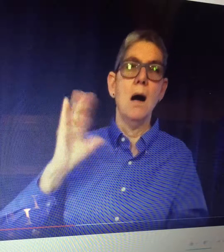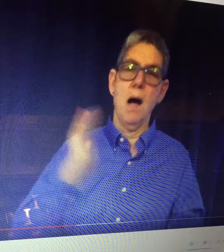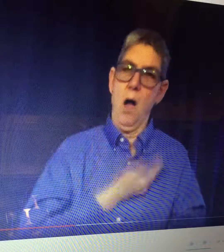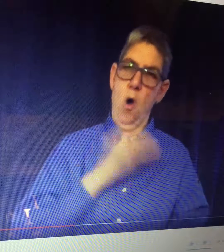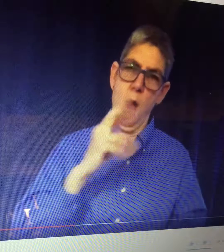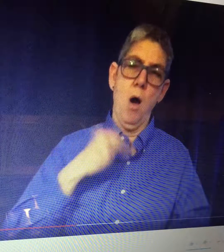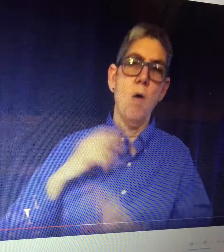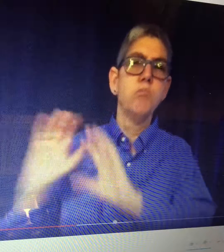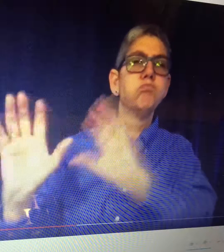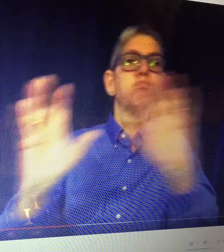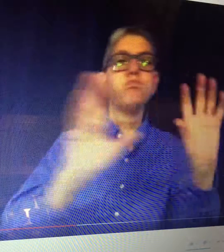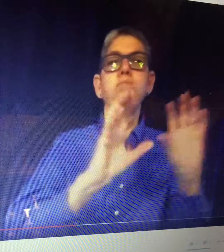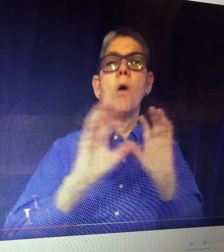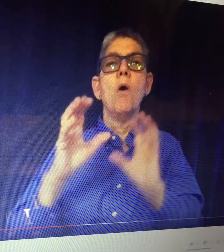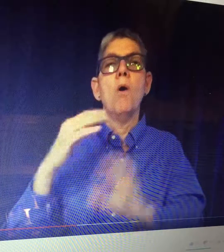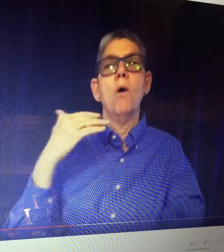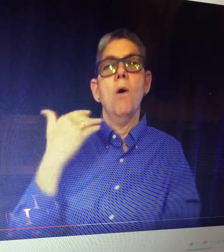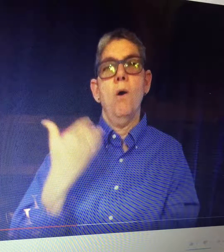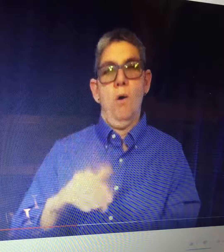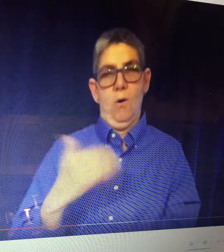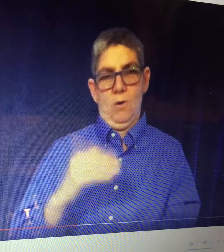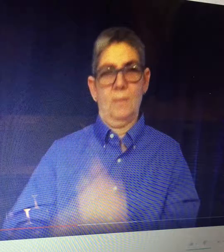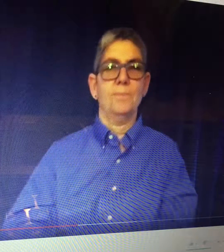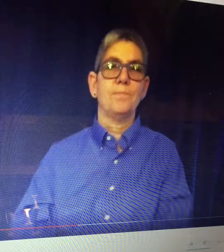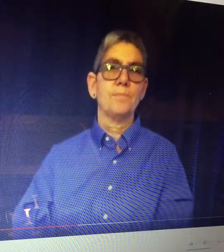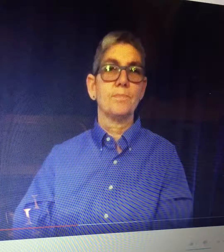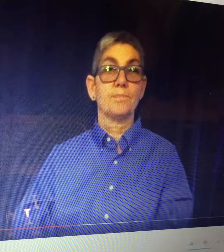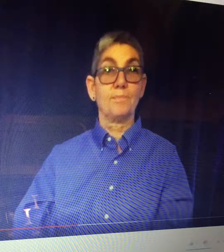The deaf reject and they fight this oralist movement.